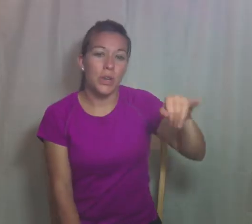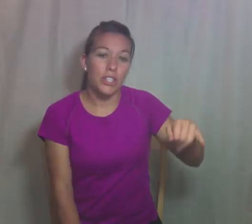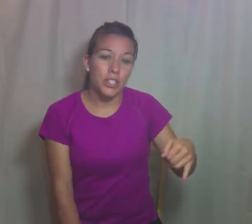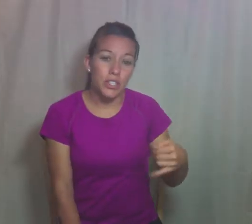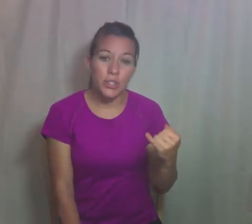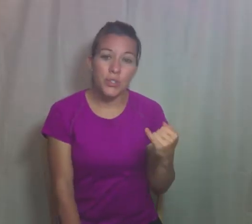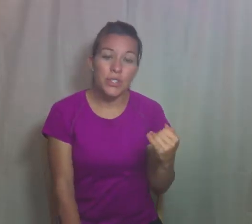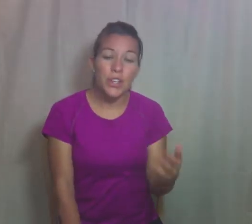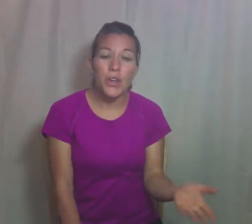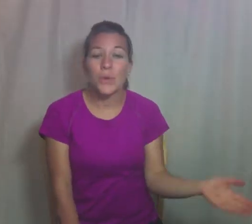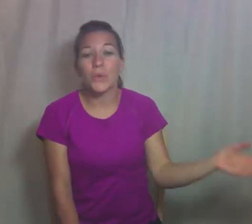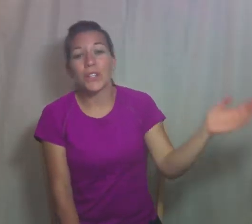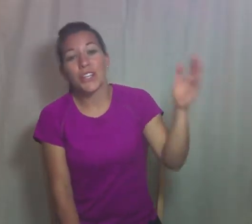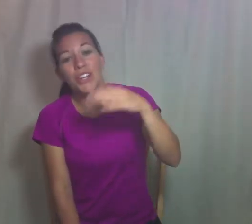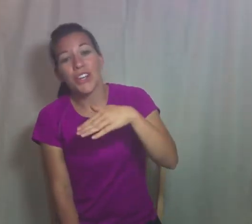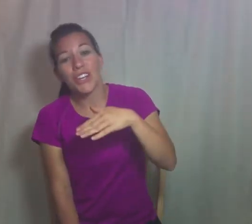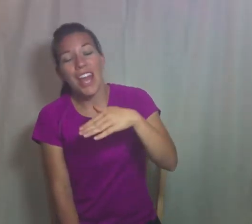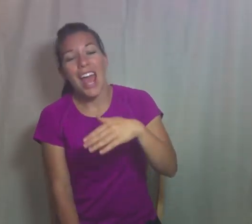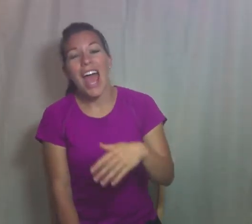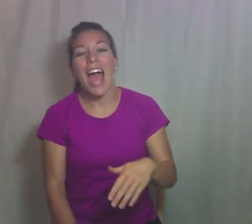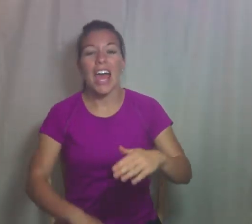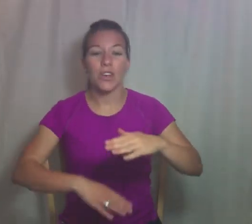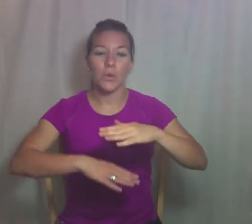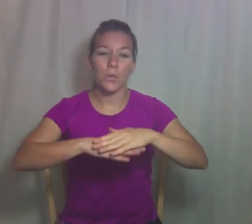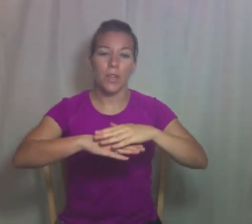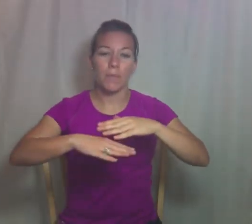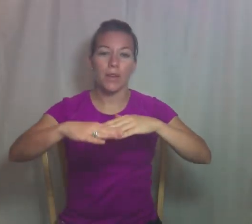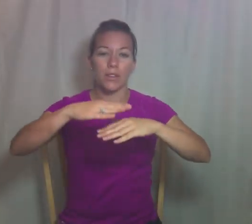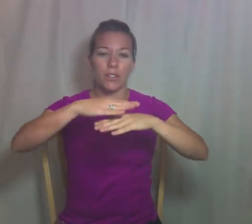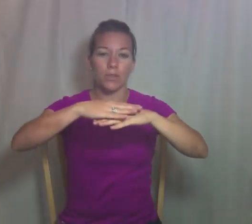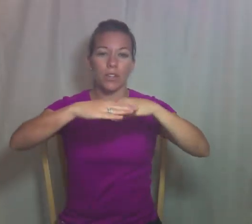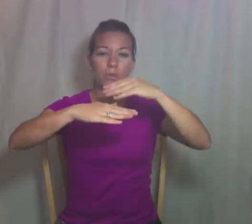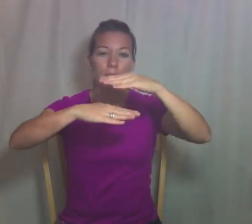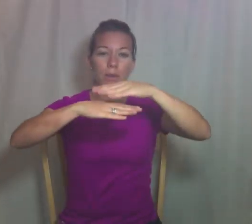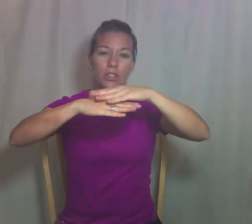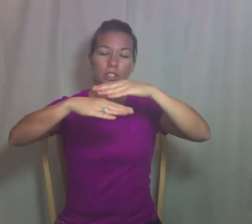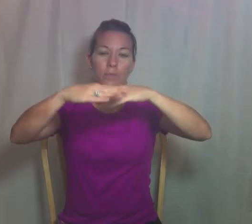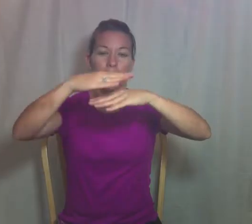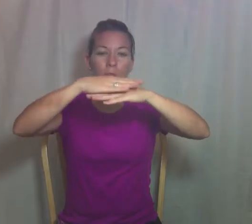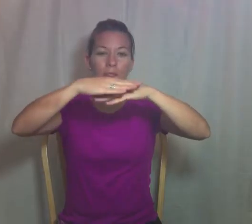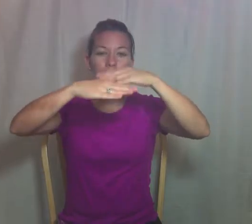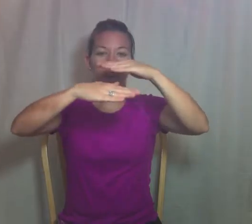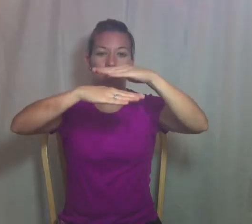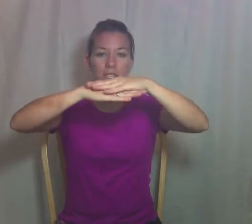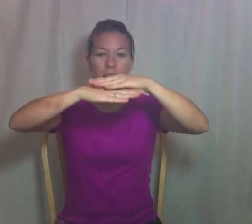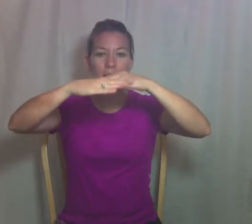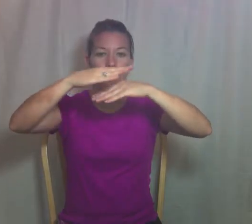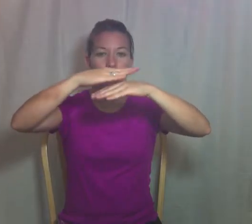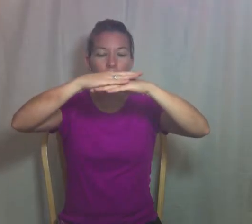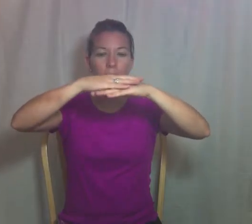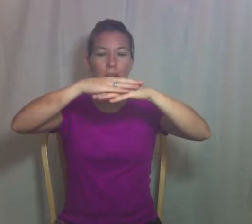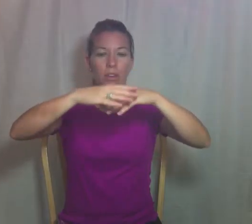Jews return and rebuild, so when you rebuild, you build one layer at a time. Rebuild